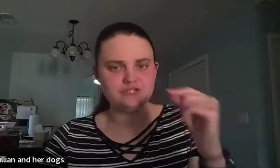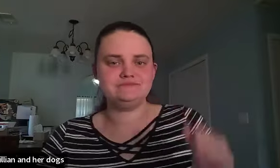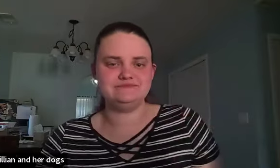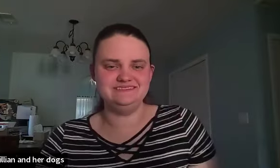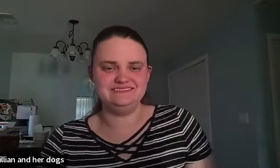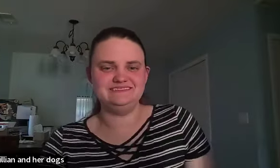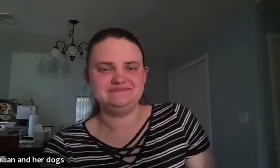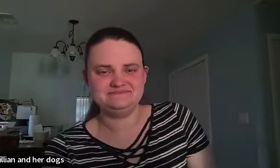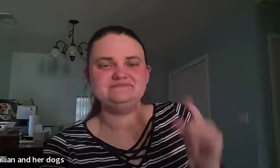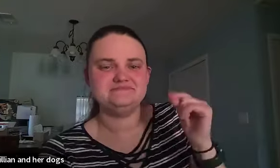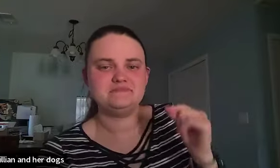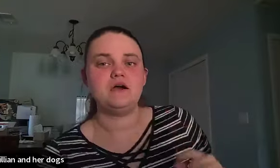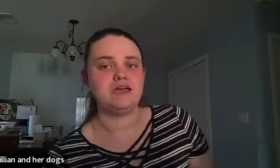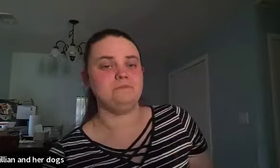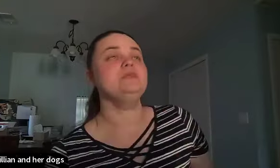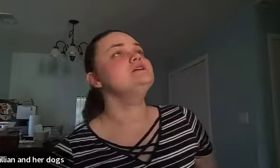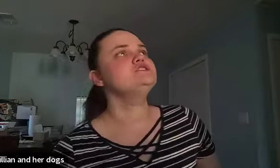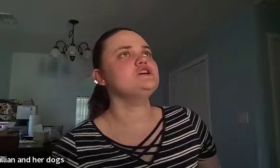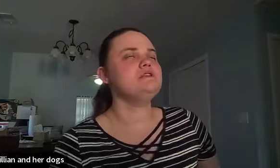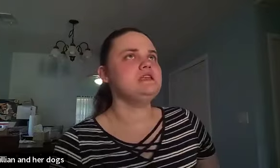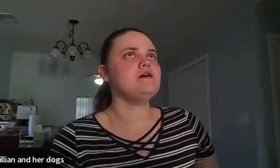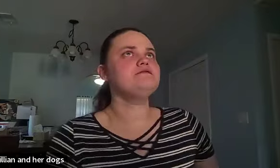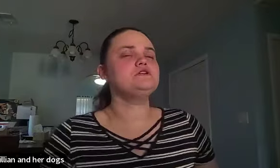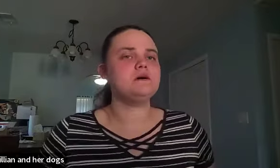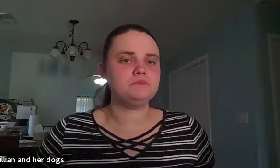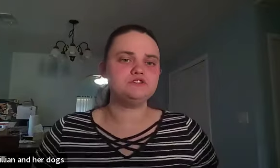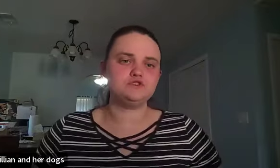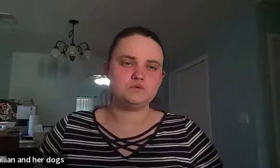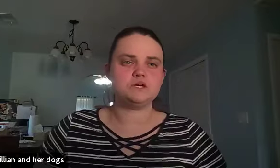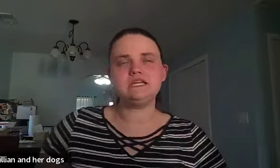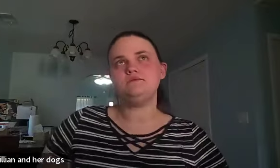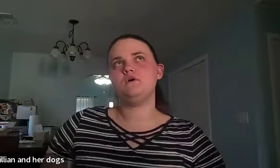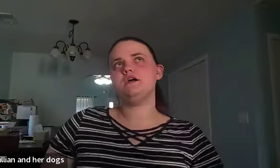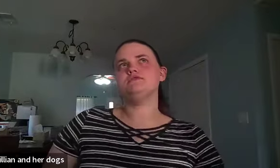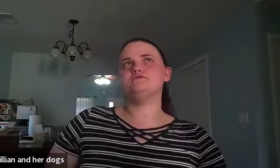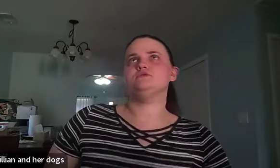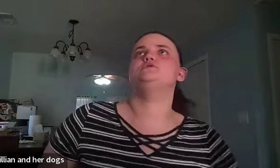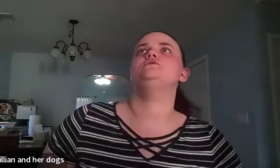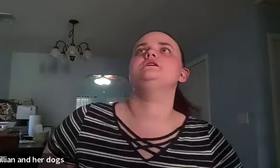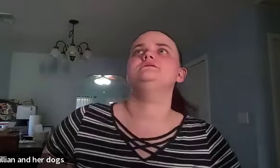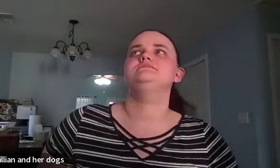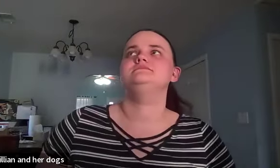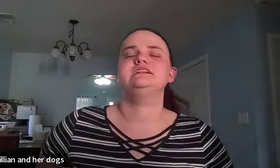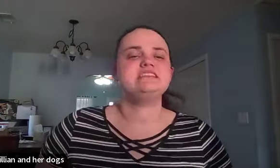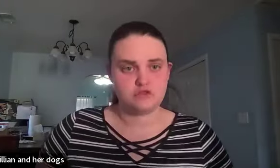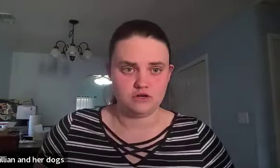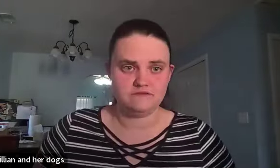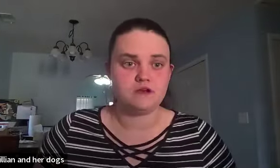shark. Okay, so now for numbers 21 through, let's say 30 for